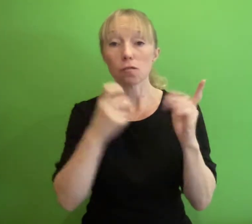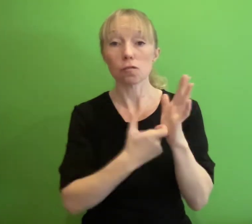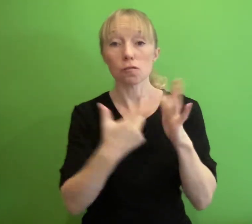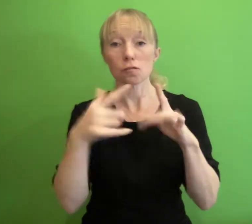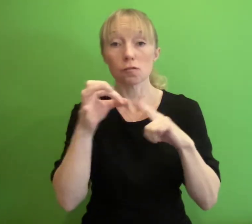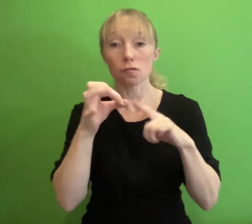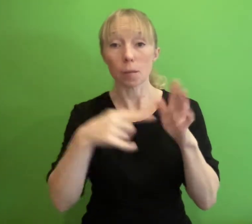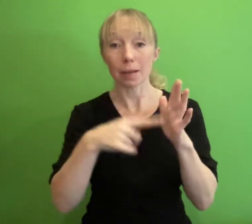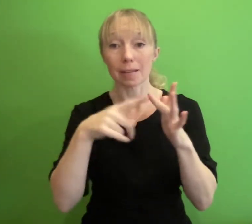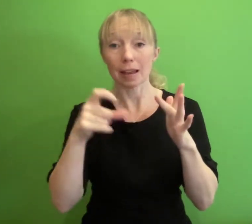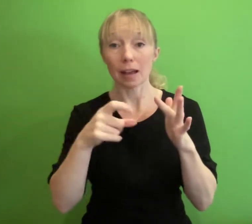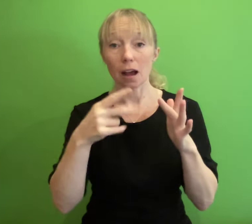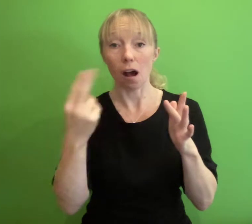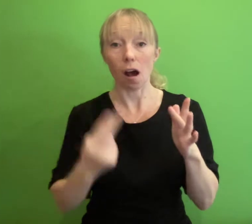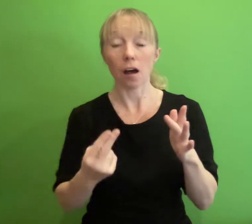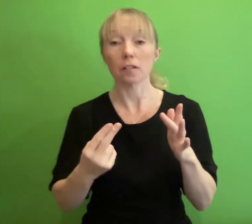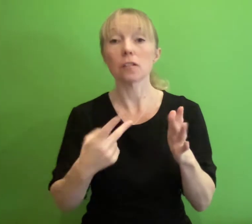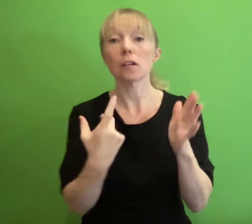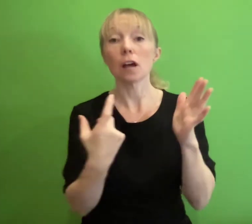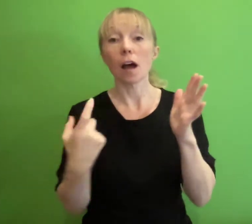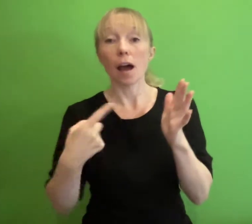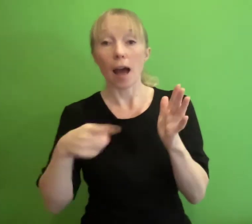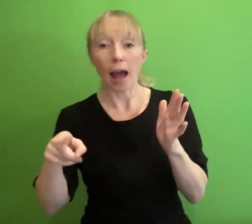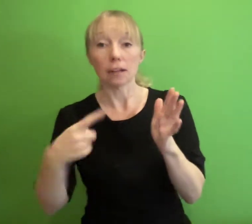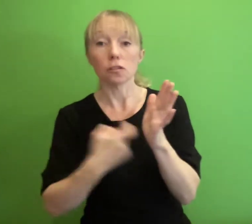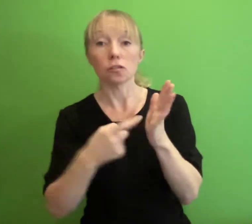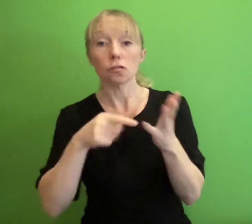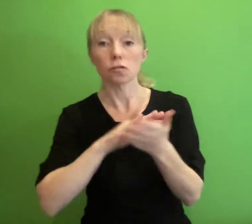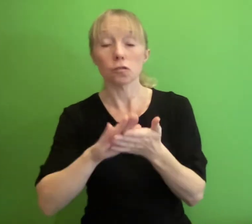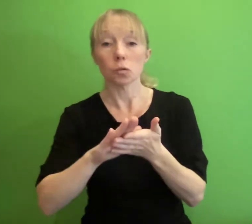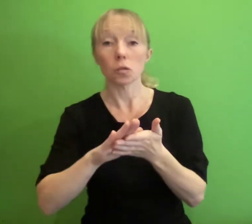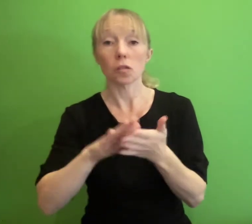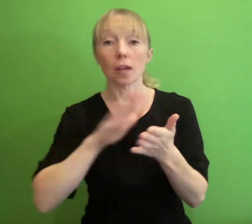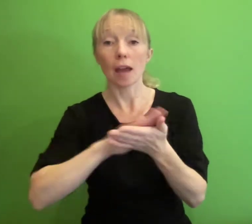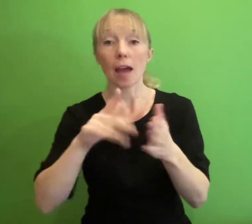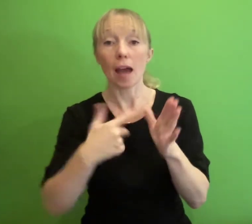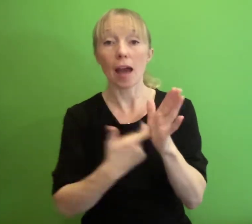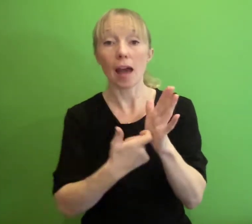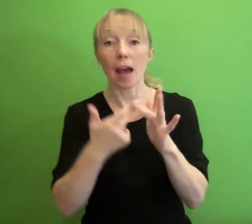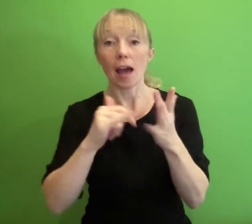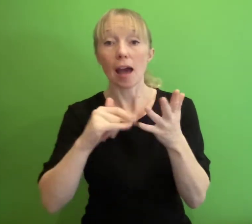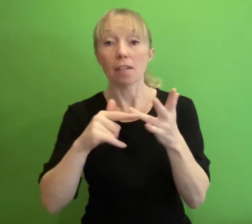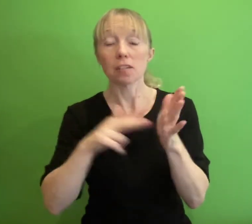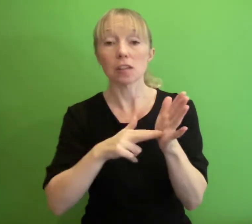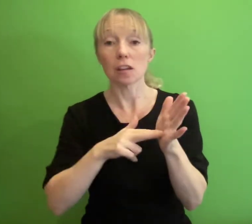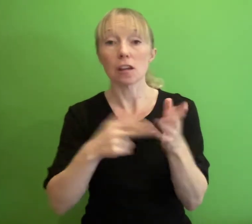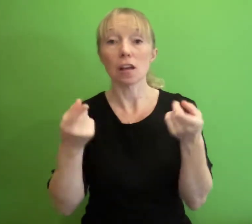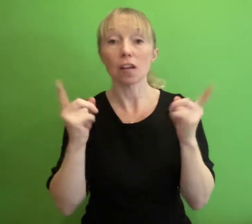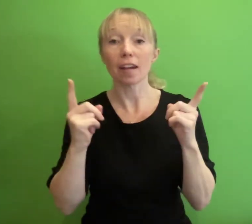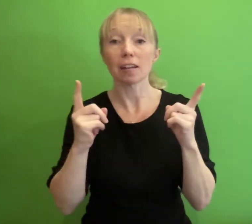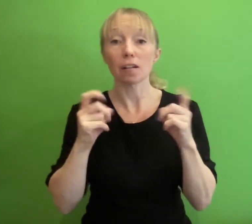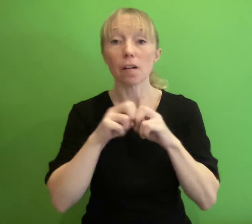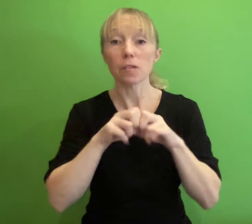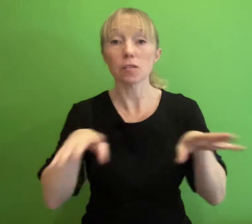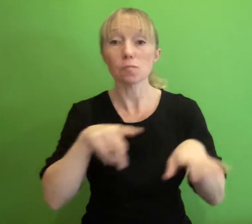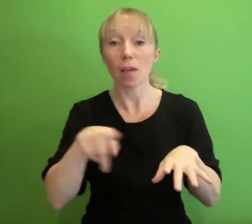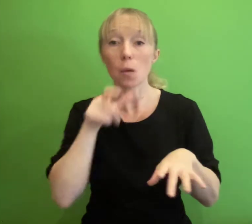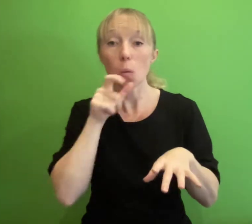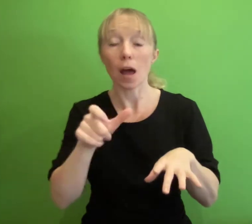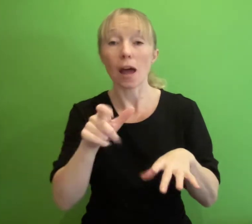Ruth Harrison, Director of Spread the Word. It covers the title page, contents,